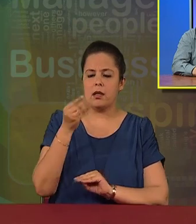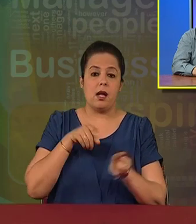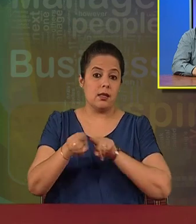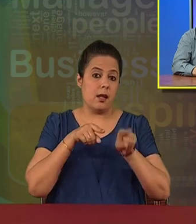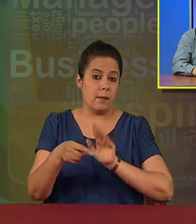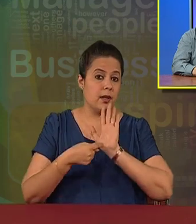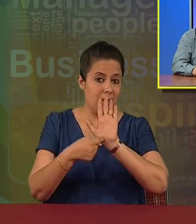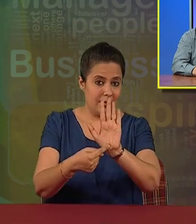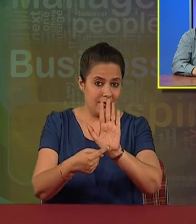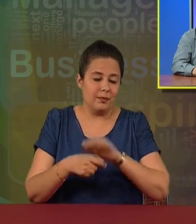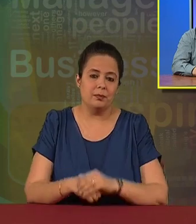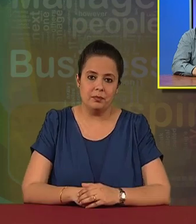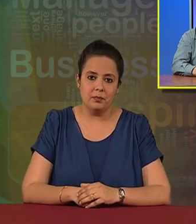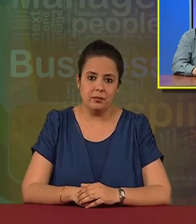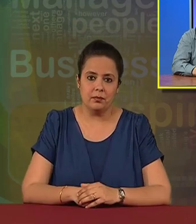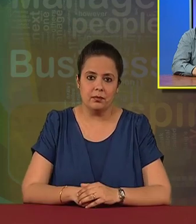example.